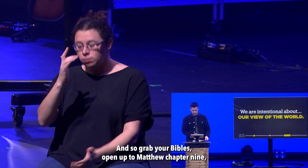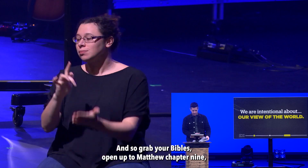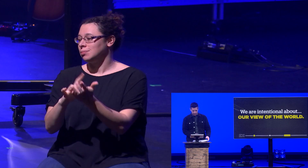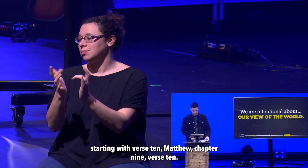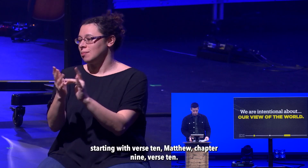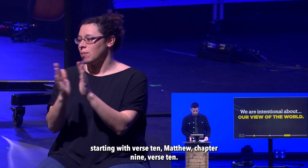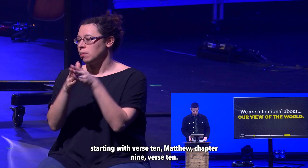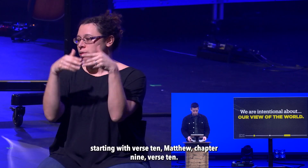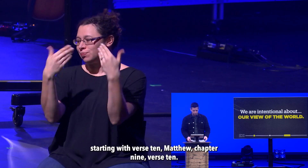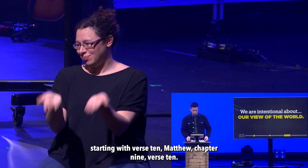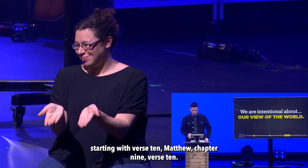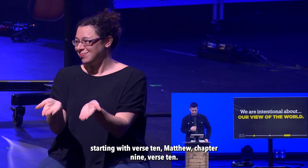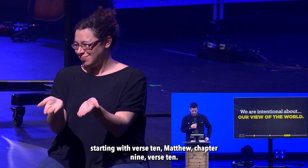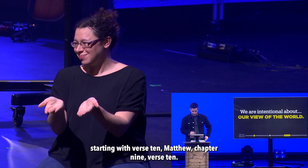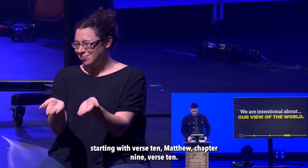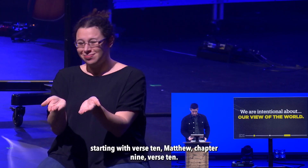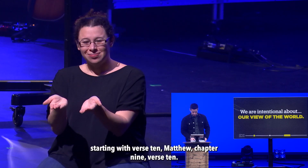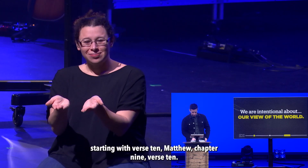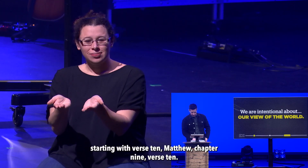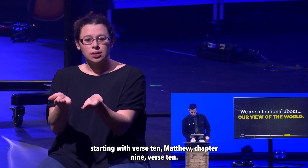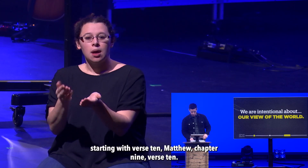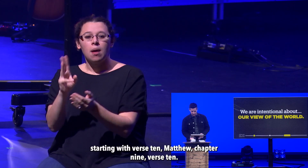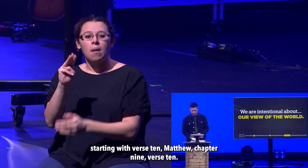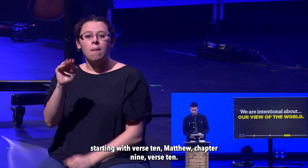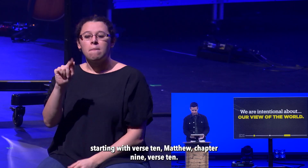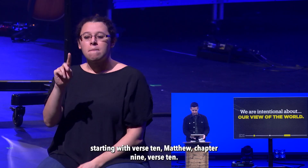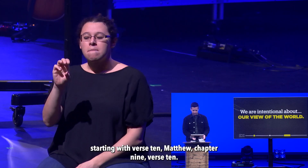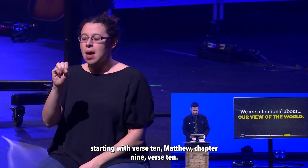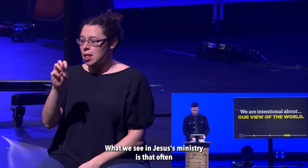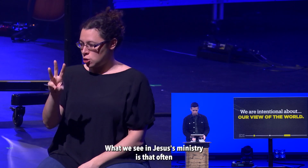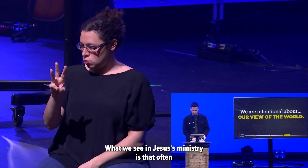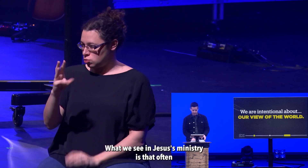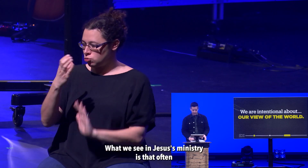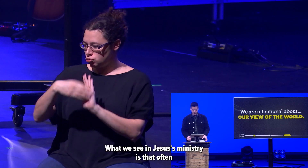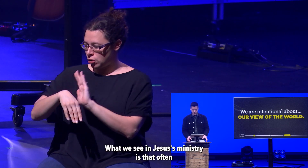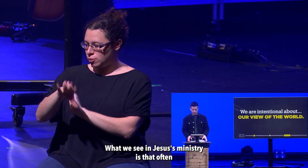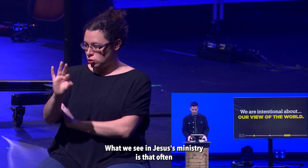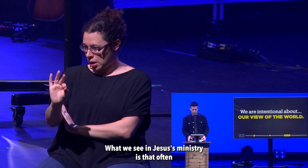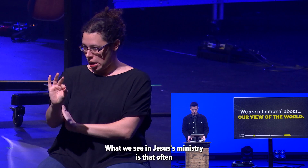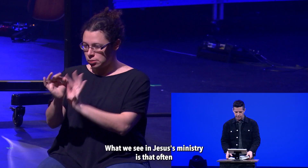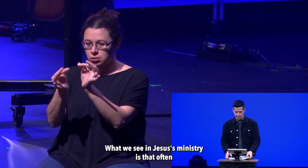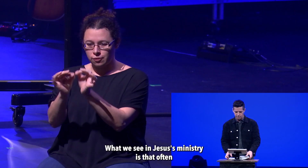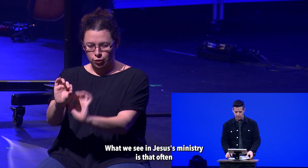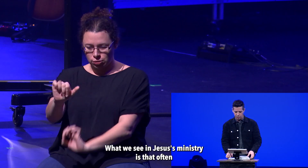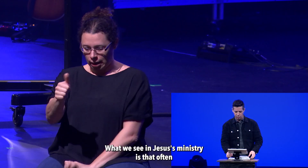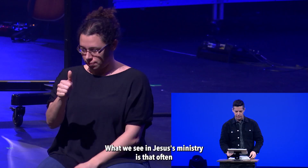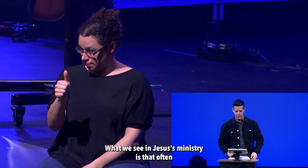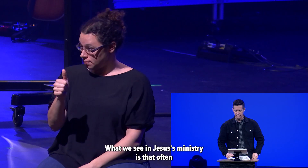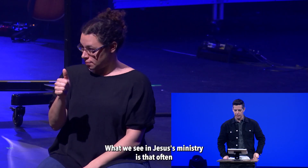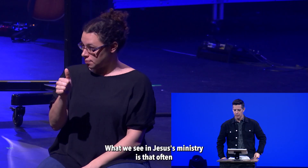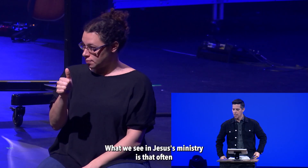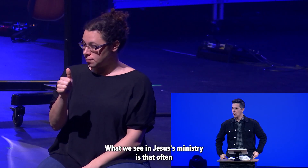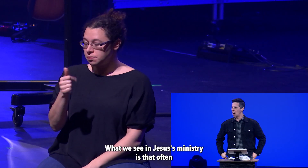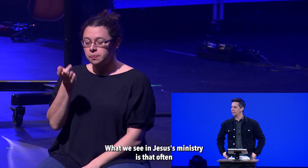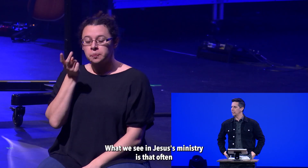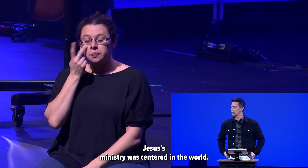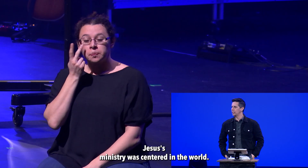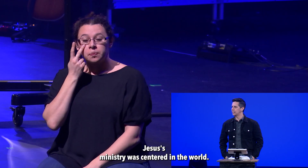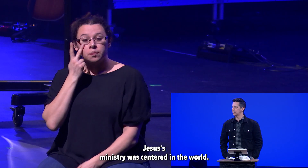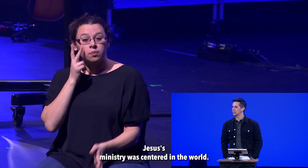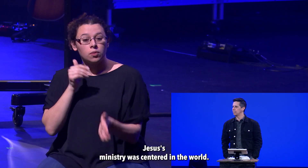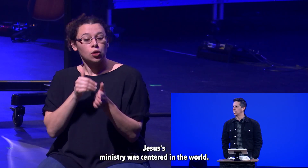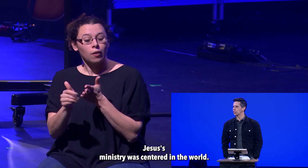9, starting with verse 10. Matthew chapter 9, verse 10. What we see in Jesus's ministry is that